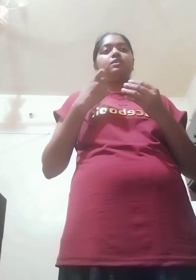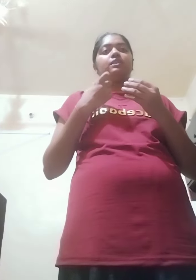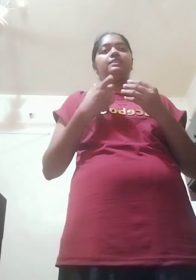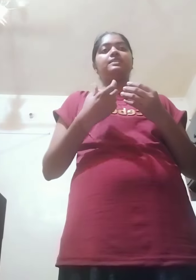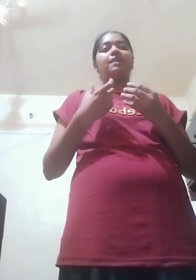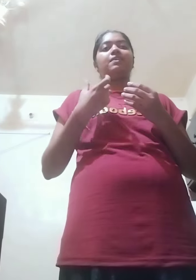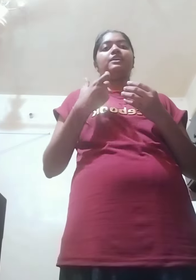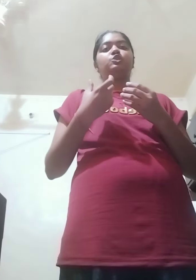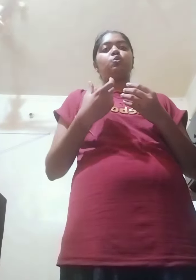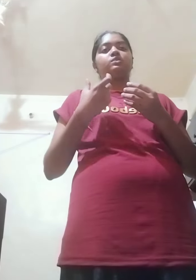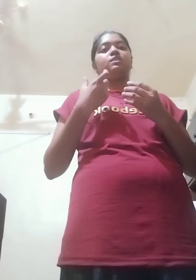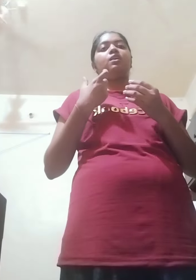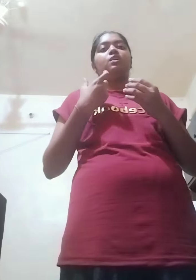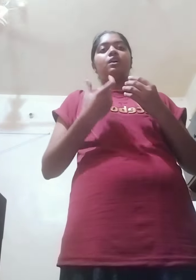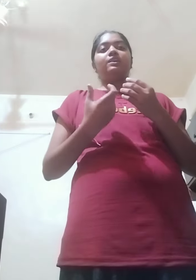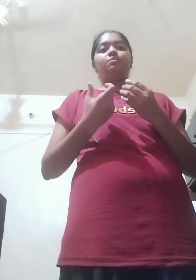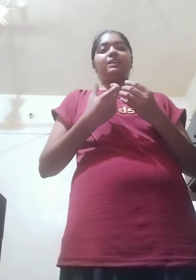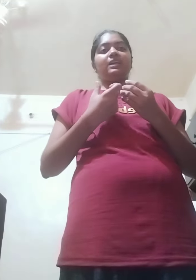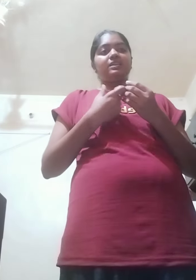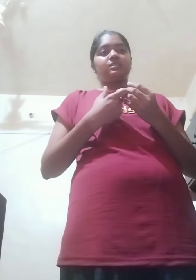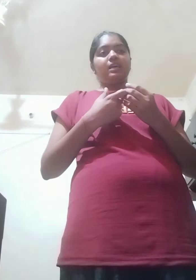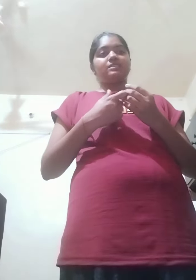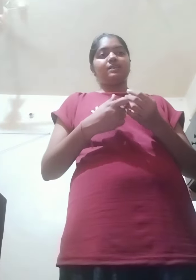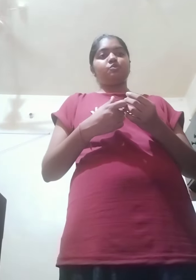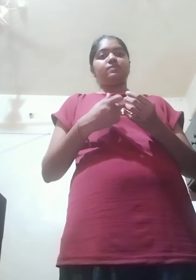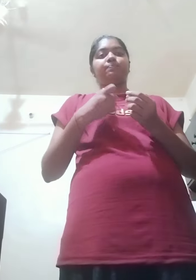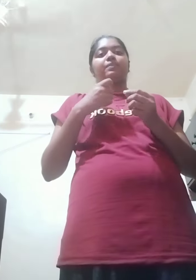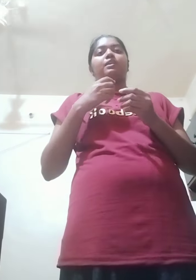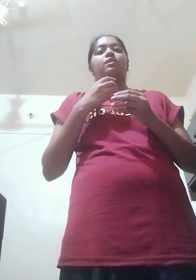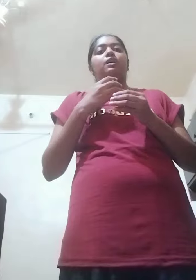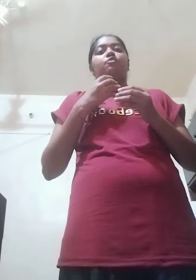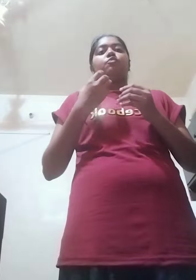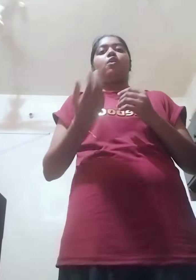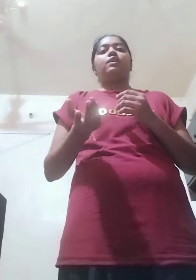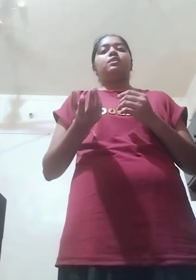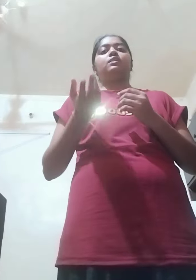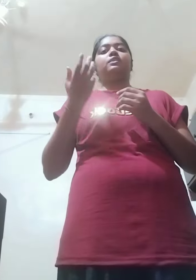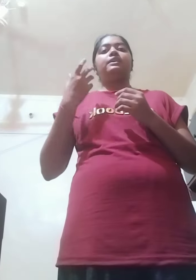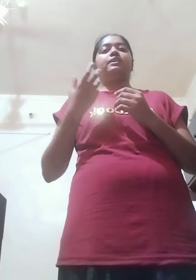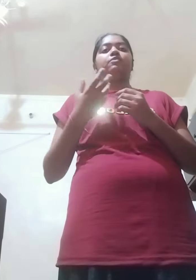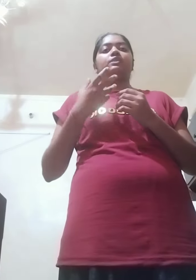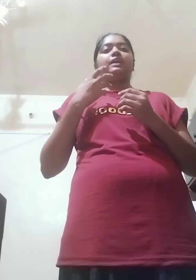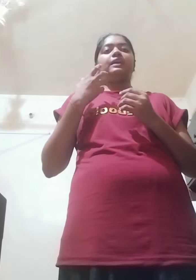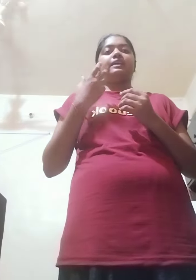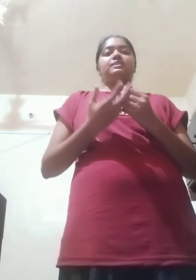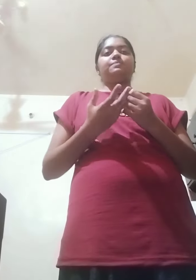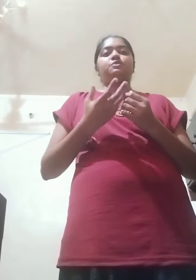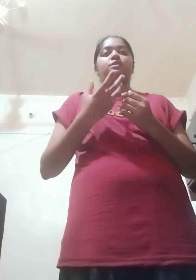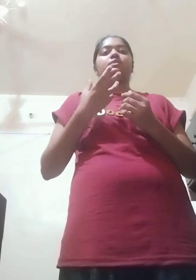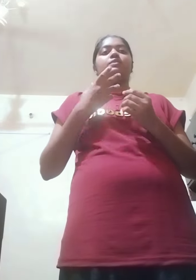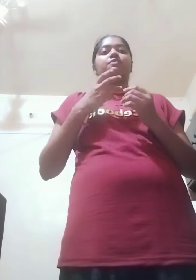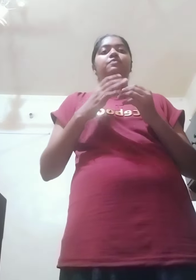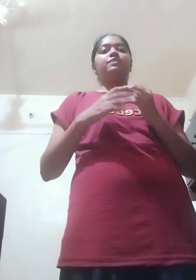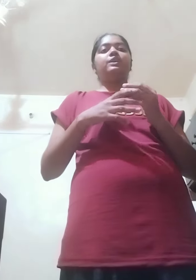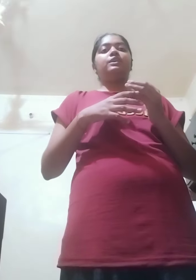in Java it shows the arithmetic exception. For recovering that exception, we